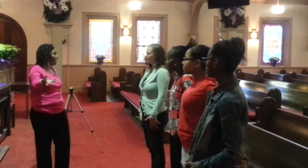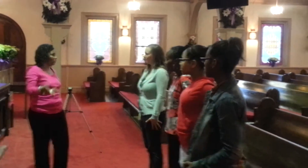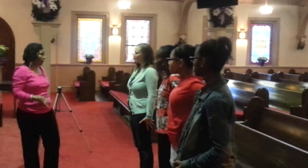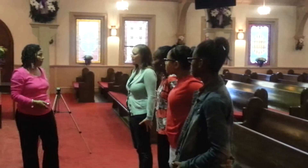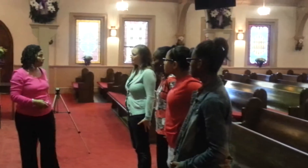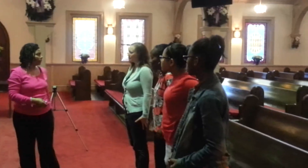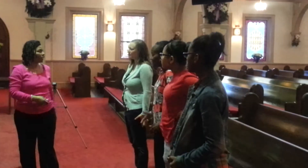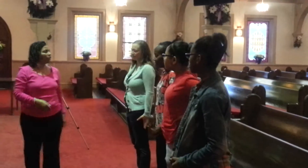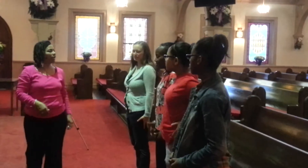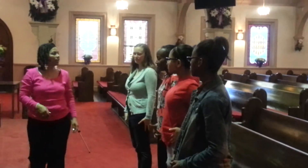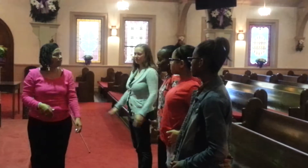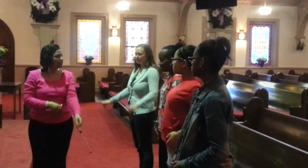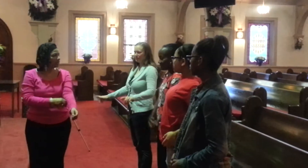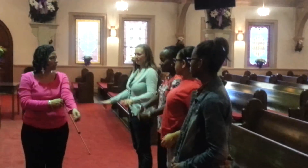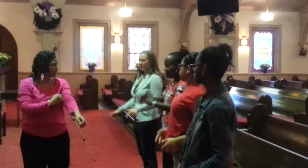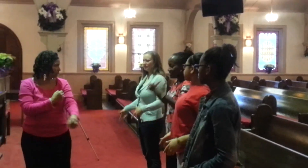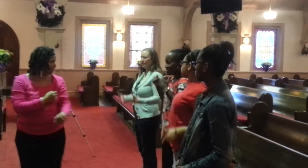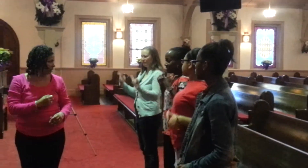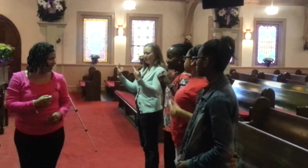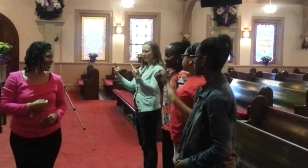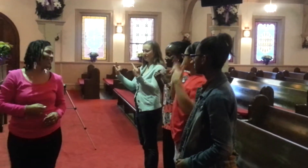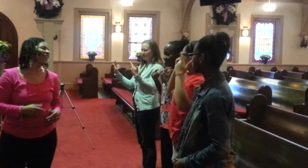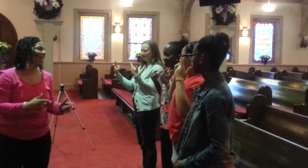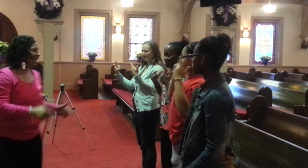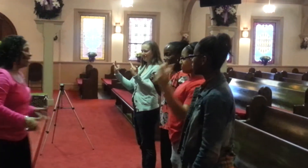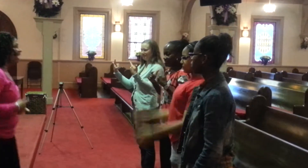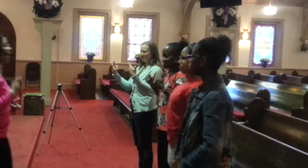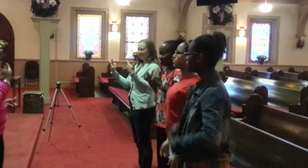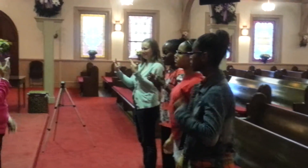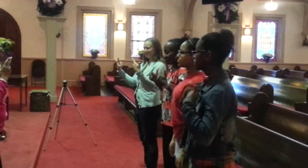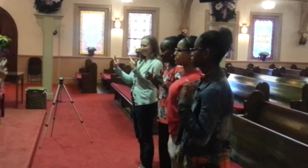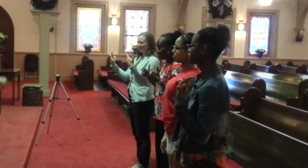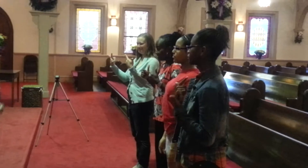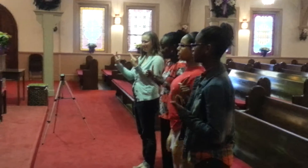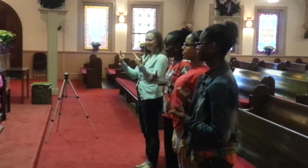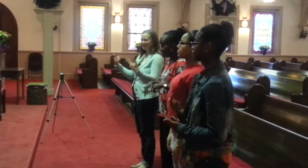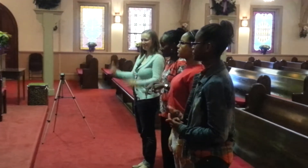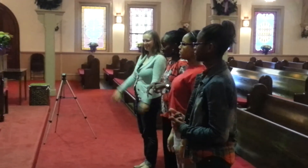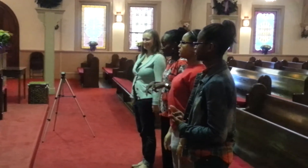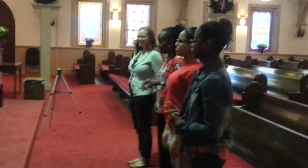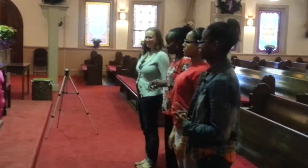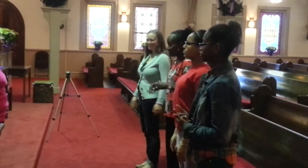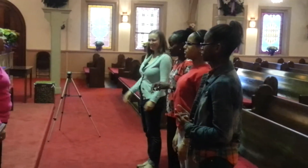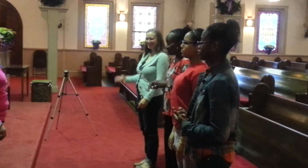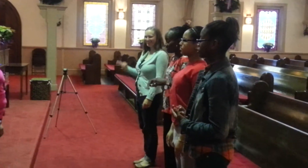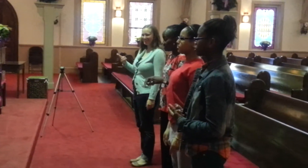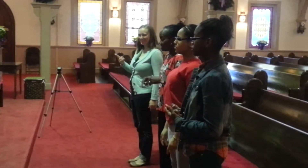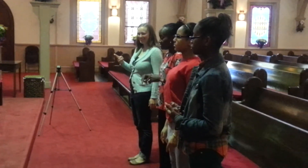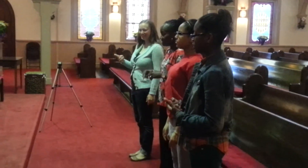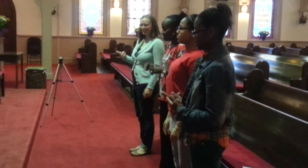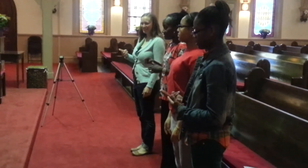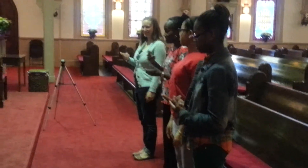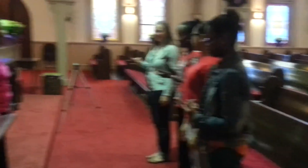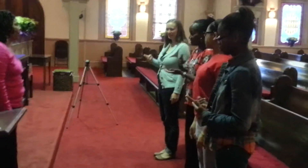object. Okay? Good. Living and truth. An H on your dominant hand.